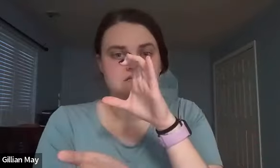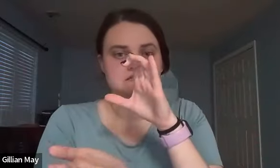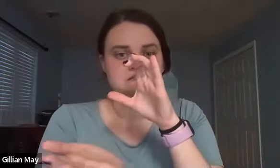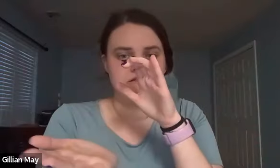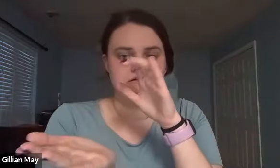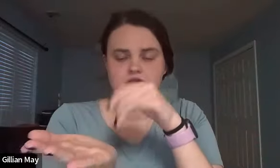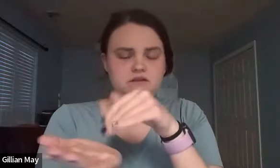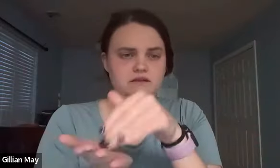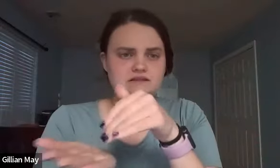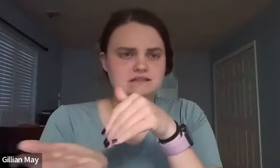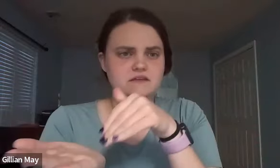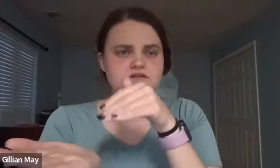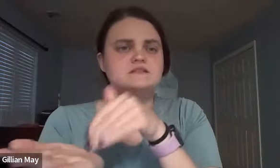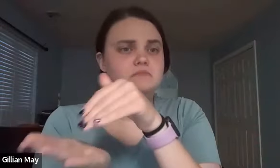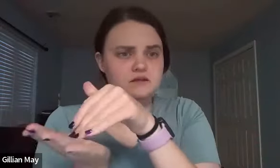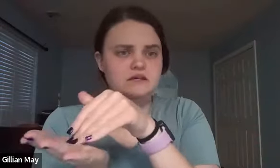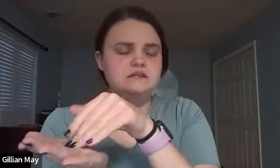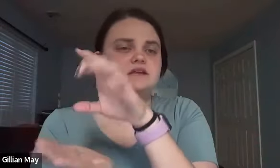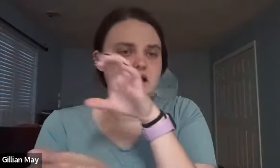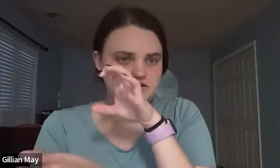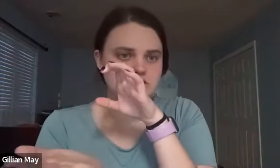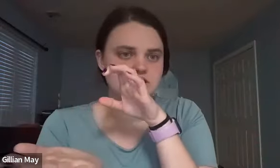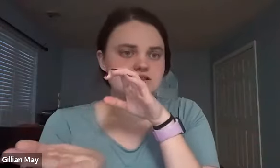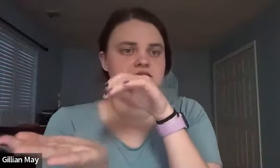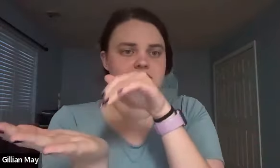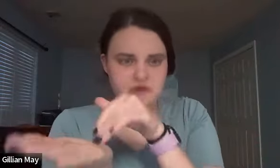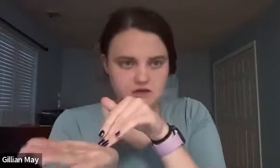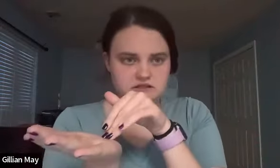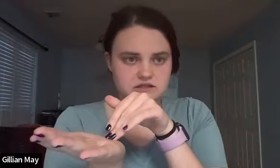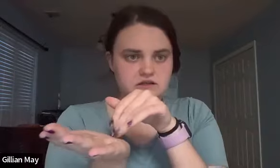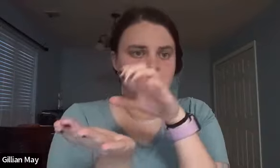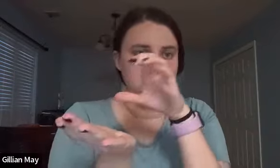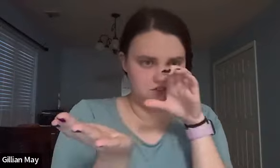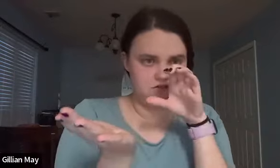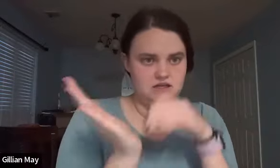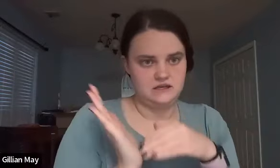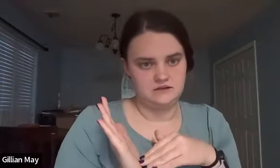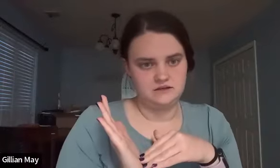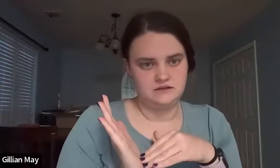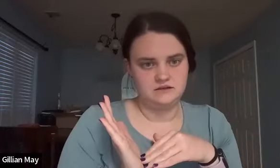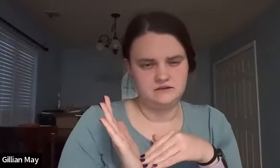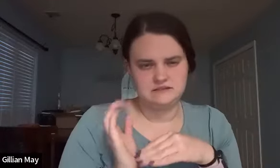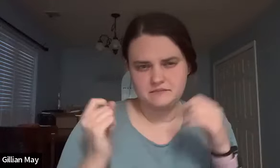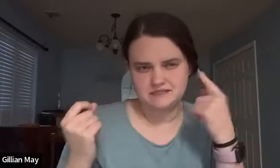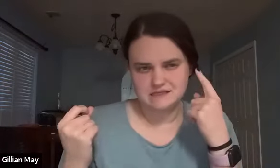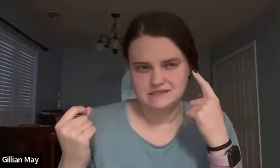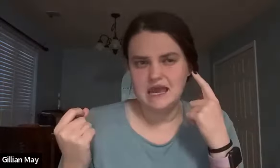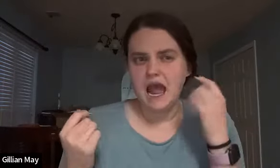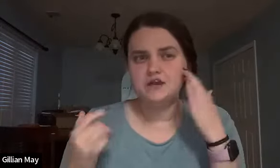hundreds, the millions. I said thousands, the millions, the hundreds, 1,000, 100 again. Does that make sense? I know